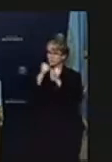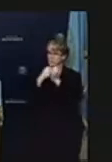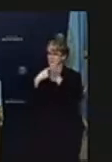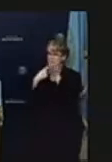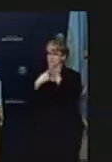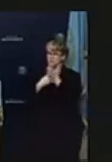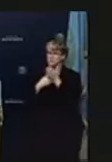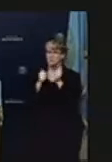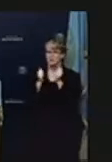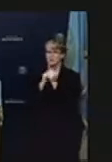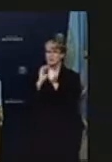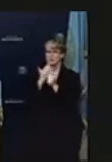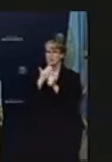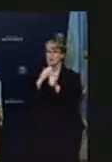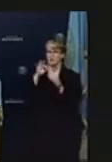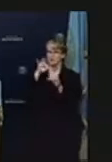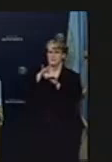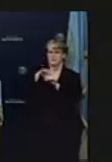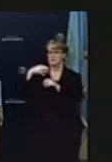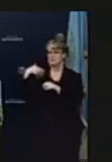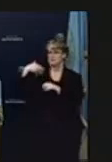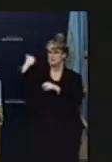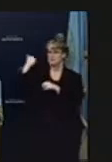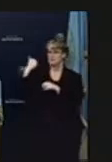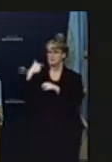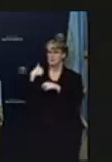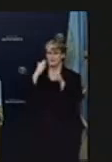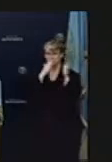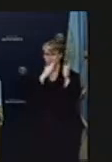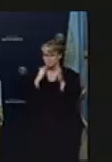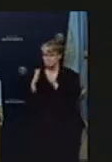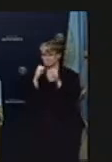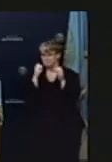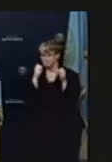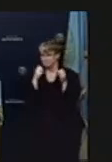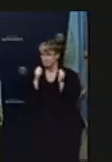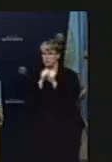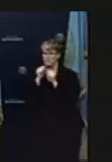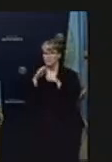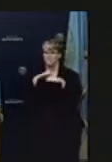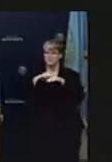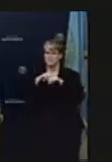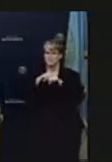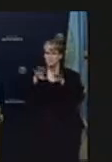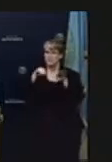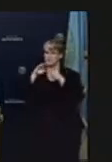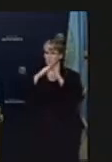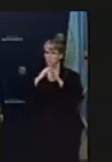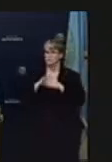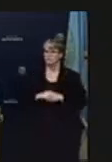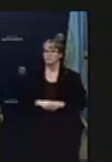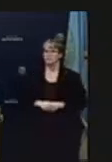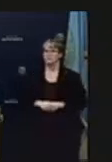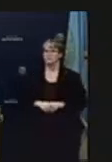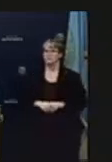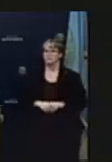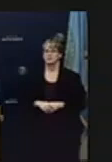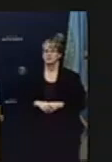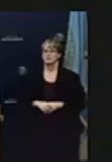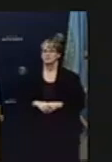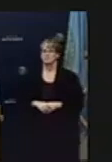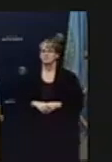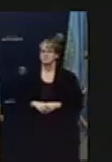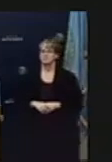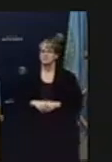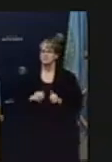our elected officials as they consider strategies to limit the spread in our communities. Because of steps taken in our